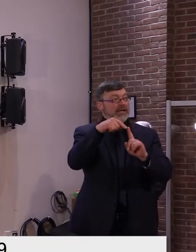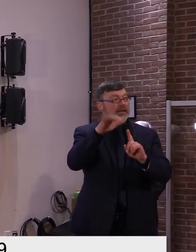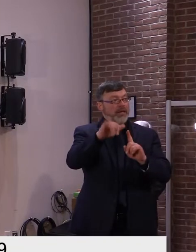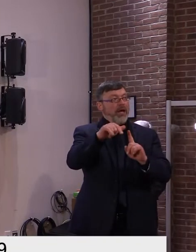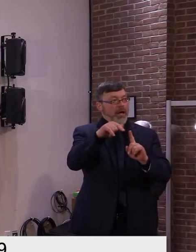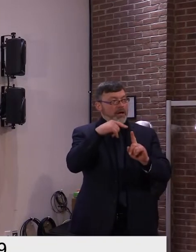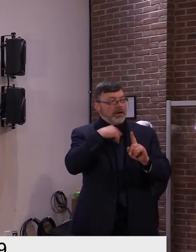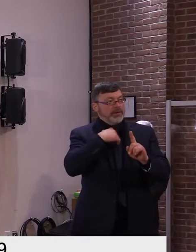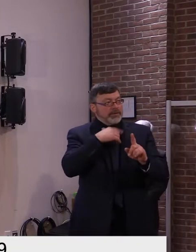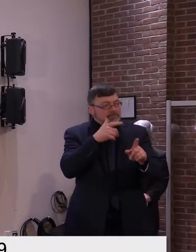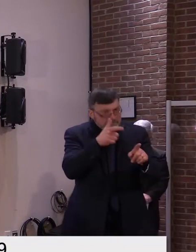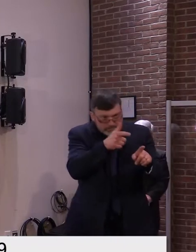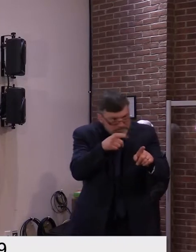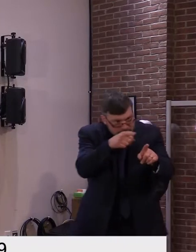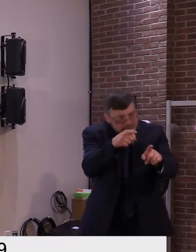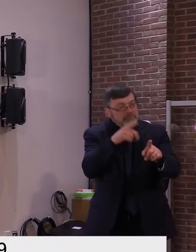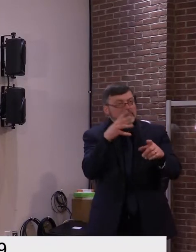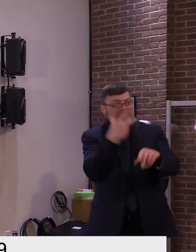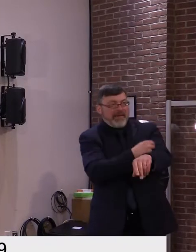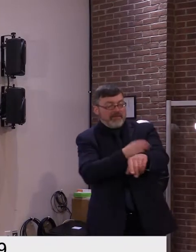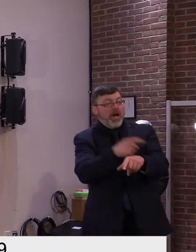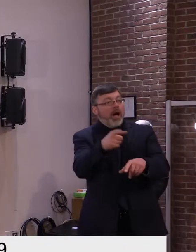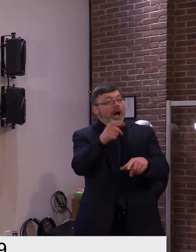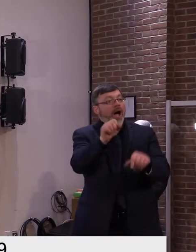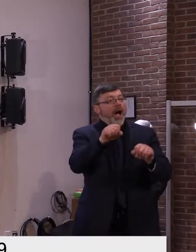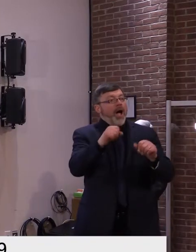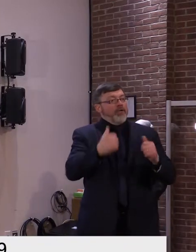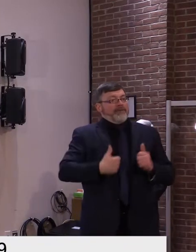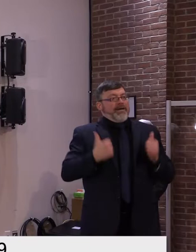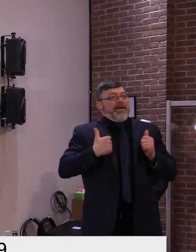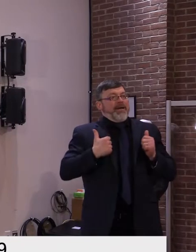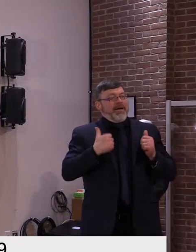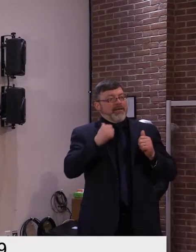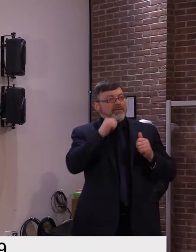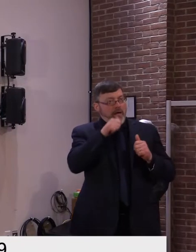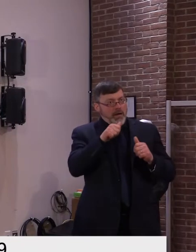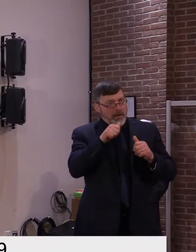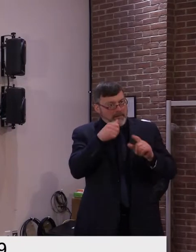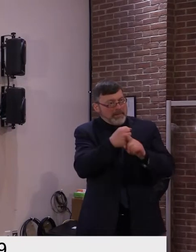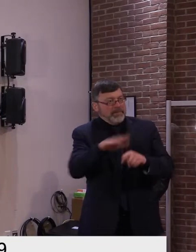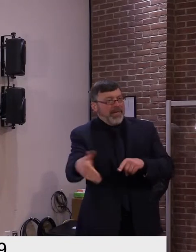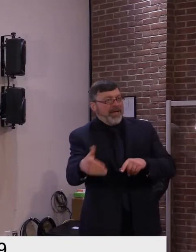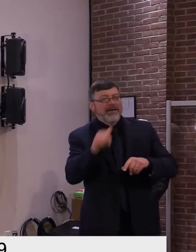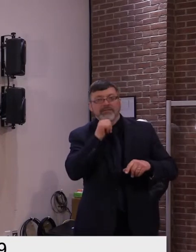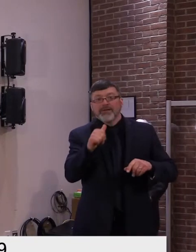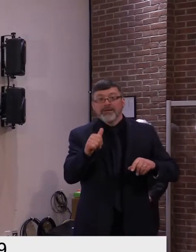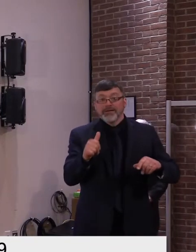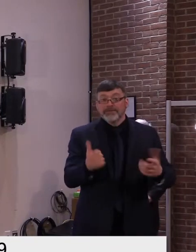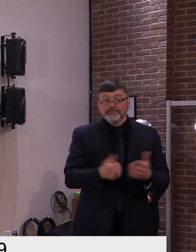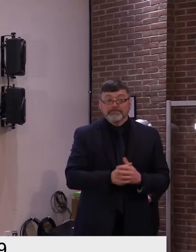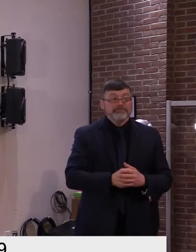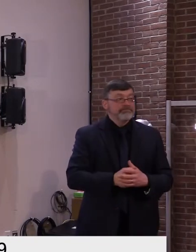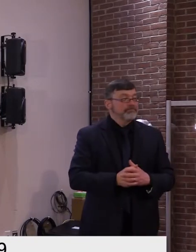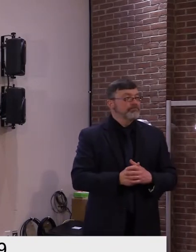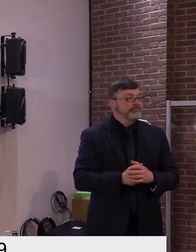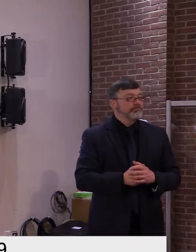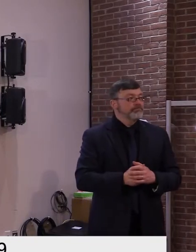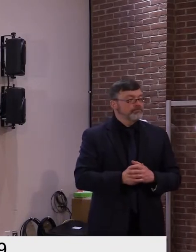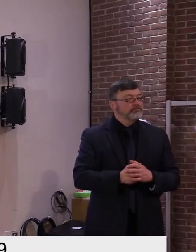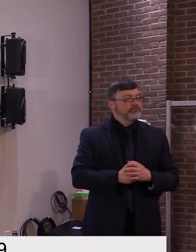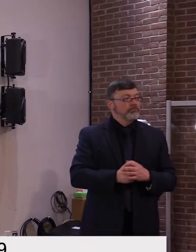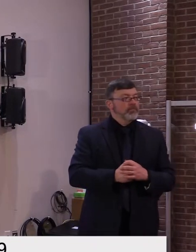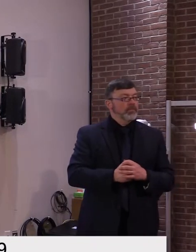Now, one of the things I've been talking about with vaccine is that no matter what level we record the efficacy